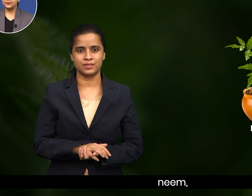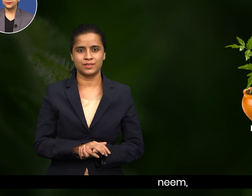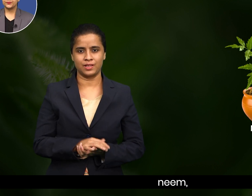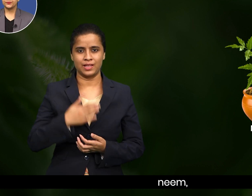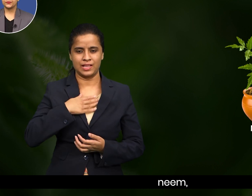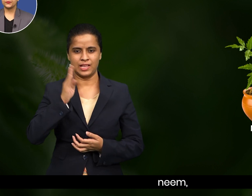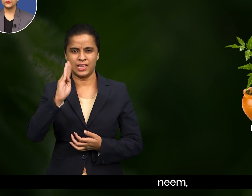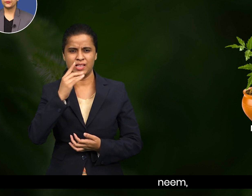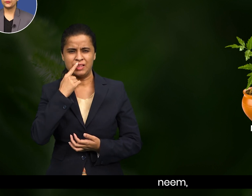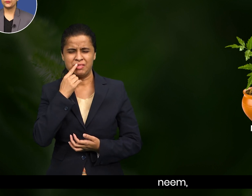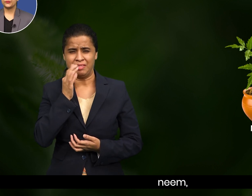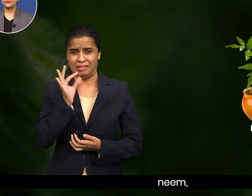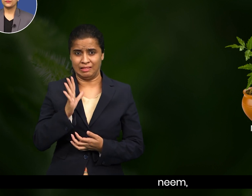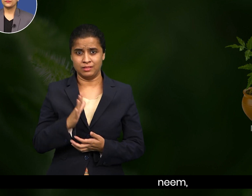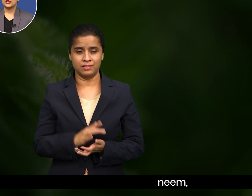neem,